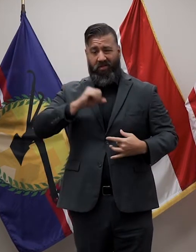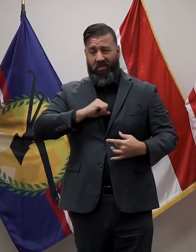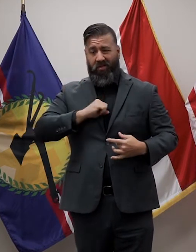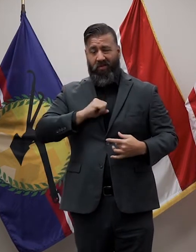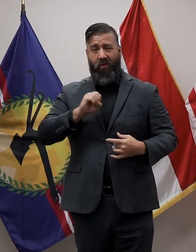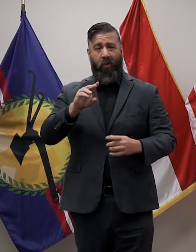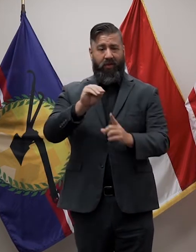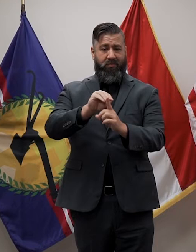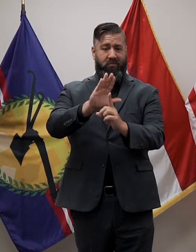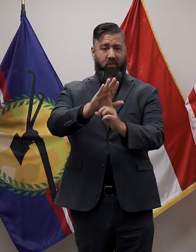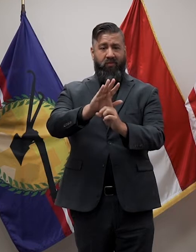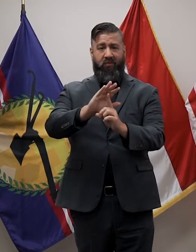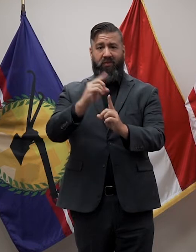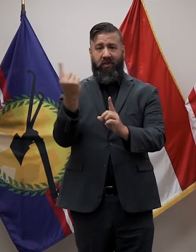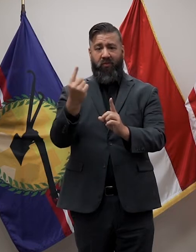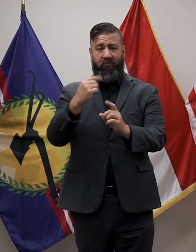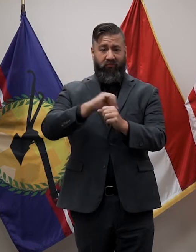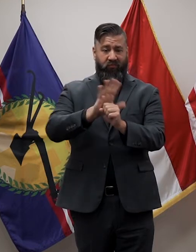case, please get tested.